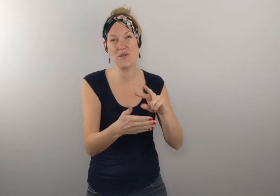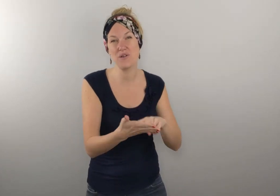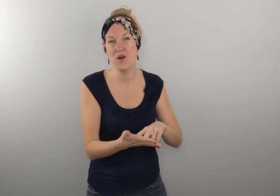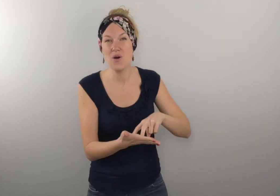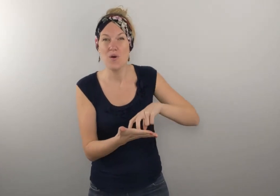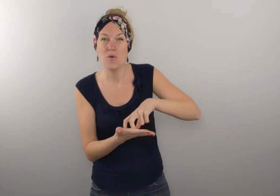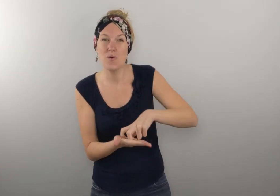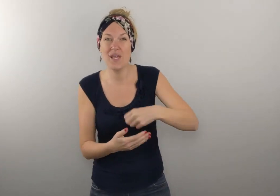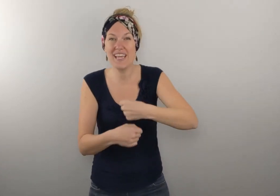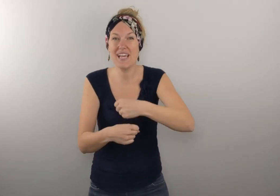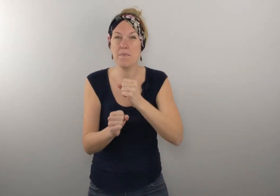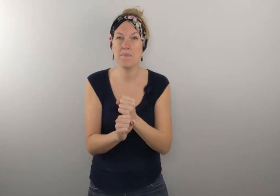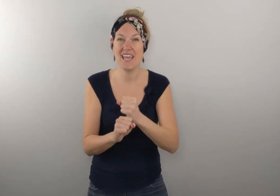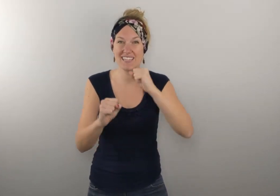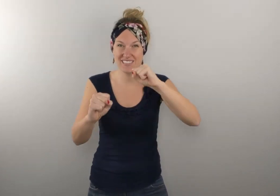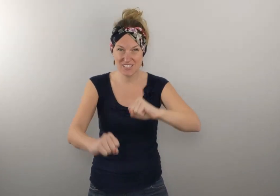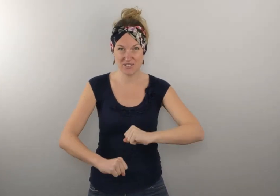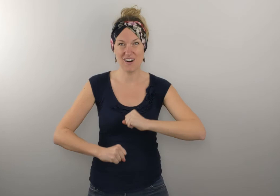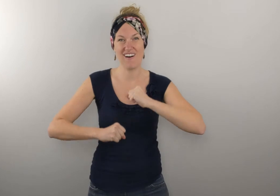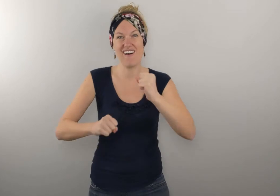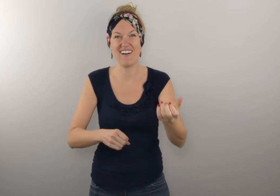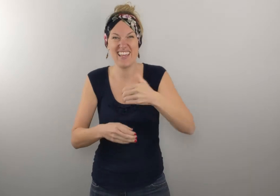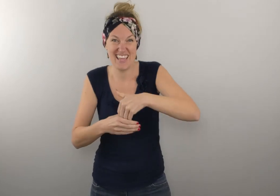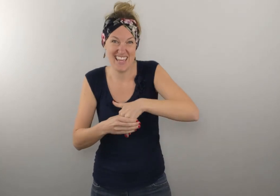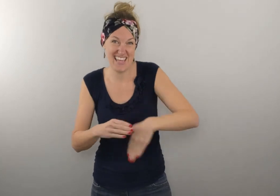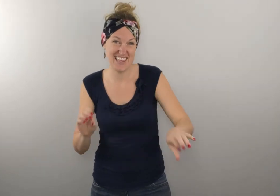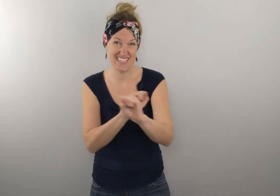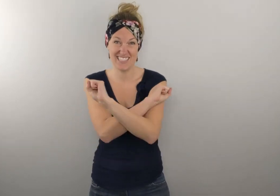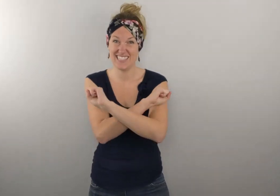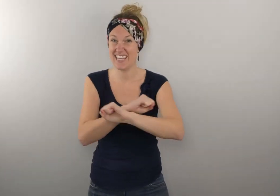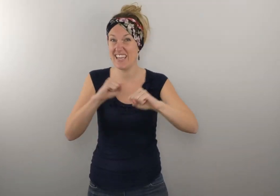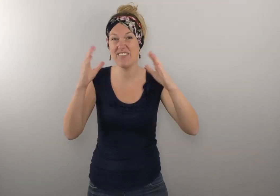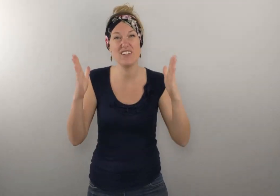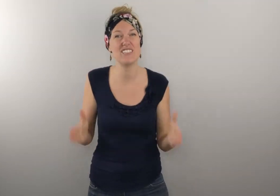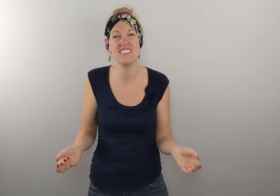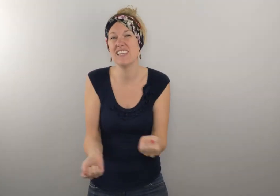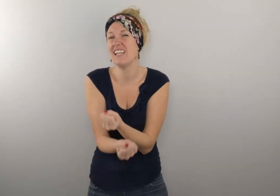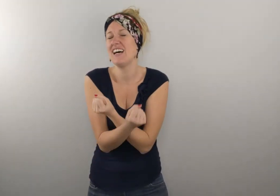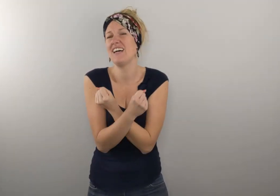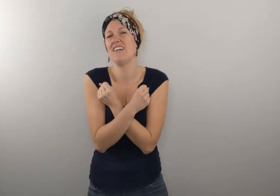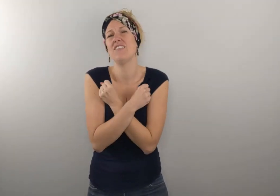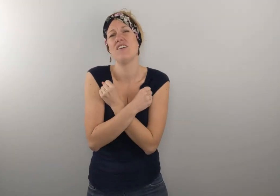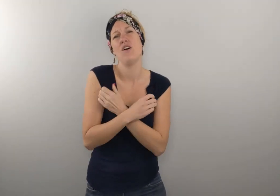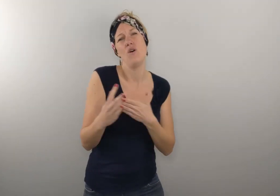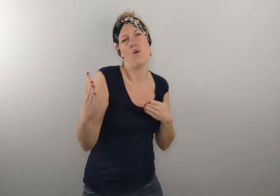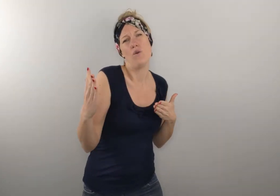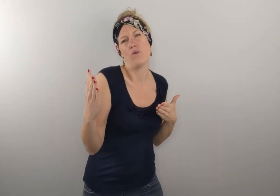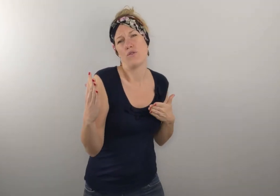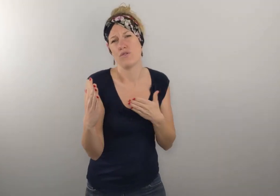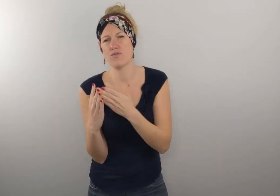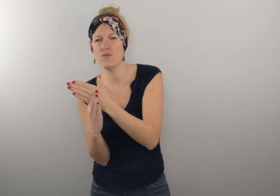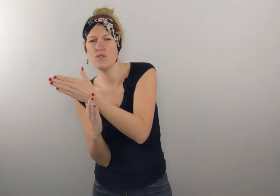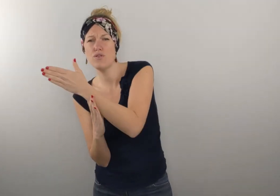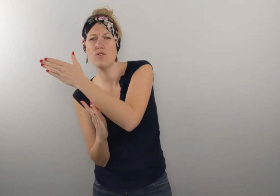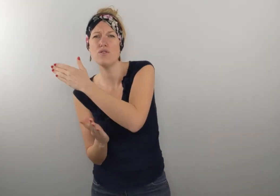cornerstone, weak made strong in the Savior's love. Through